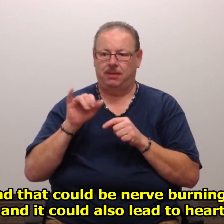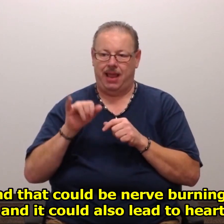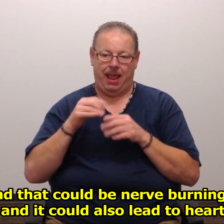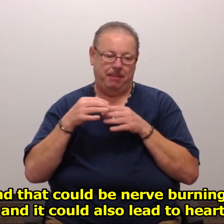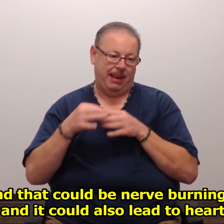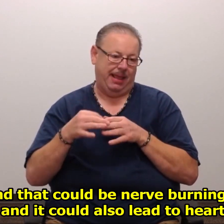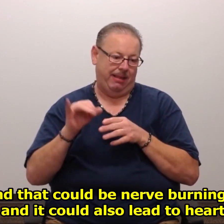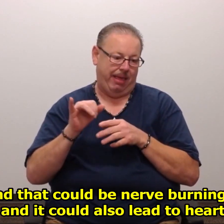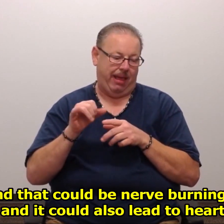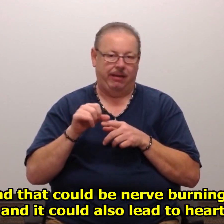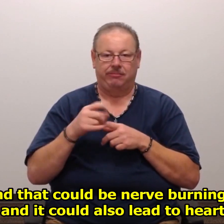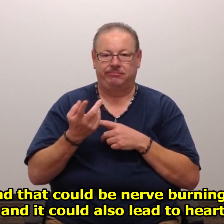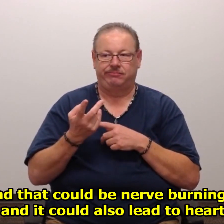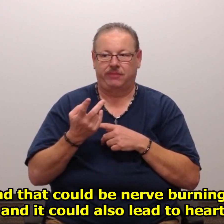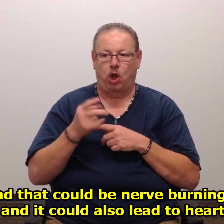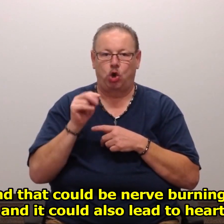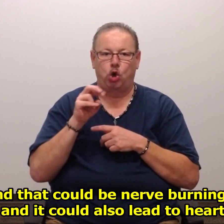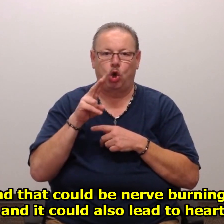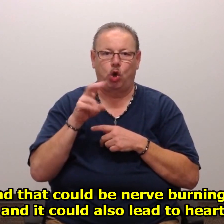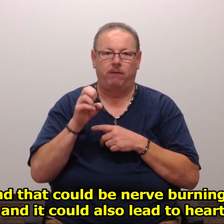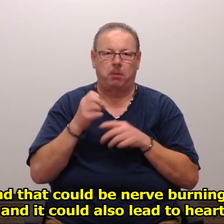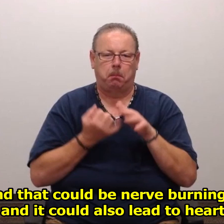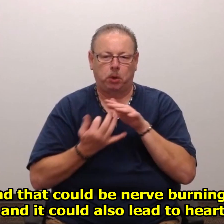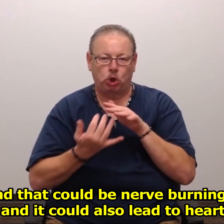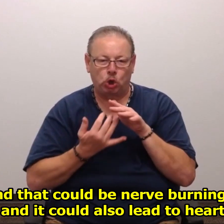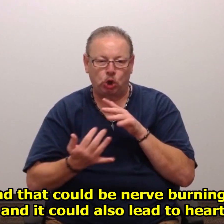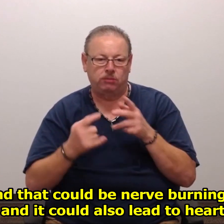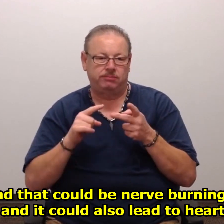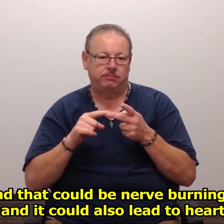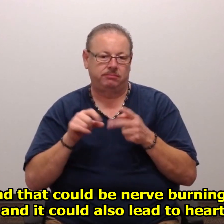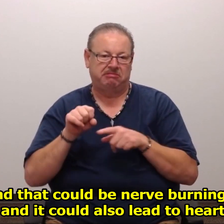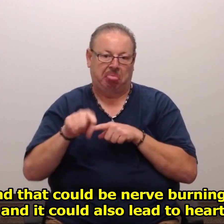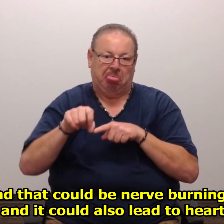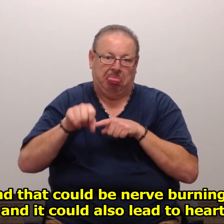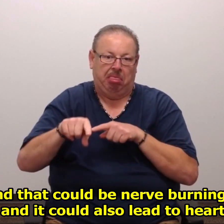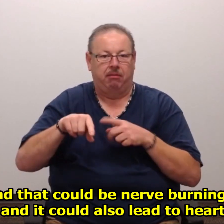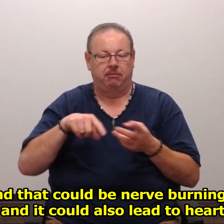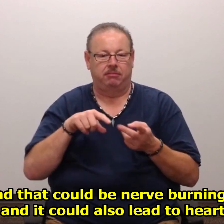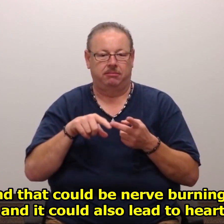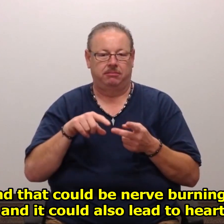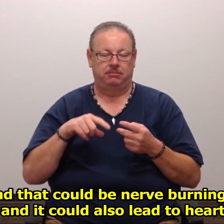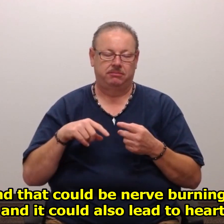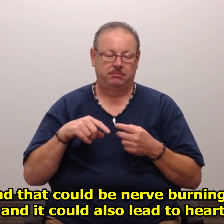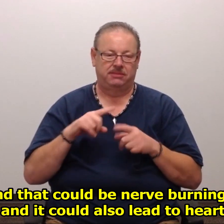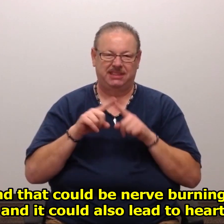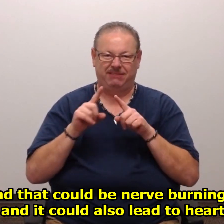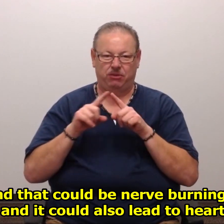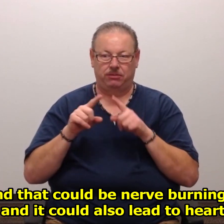foot pain, and that could be nerve burning or a needle